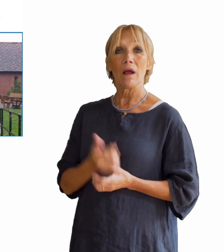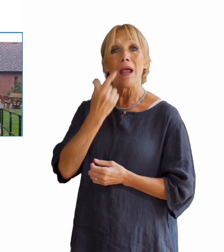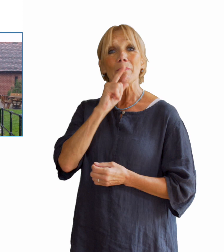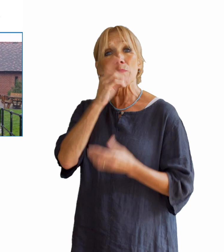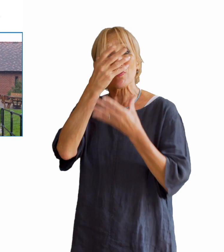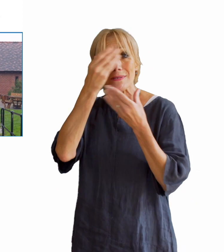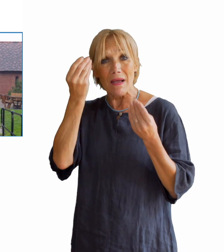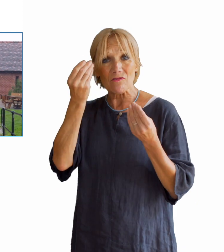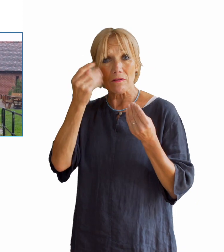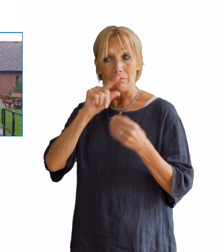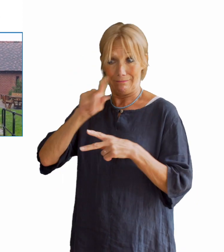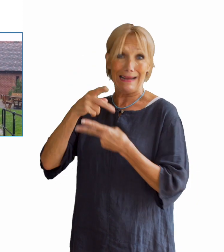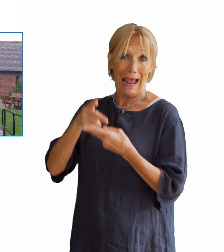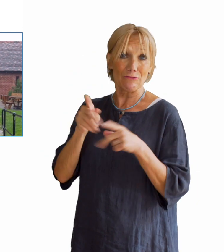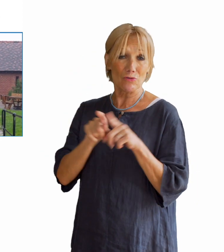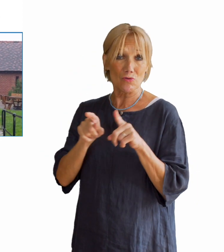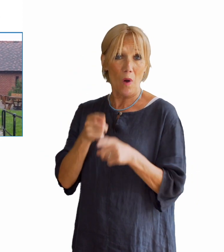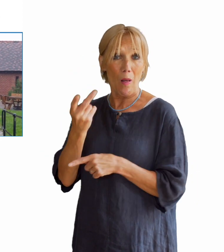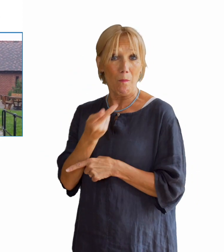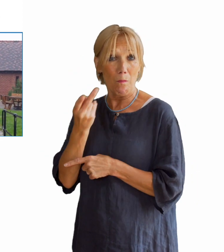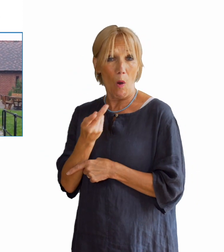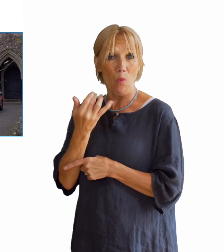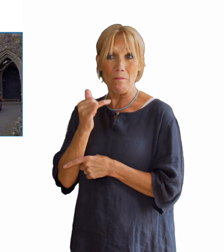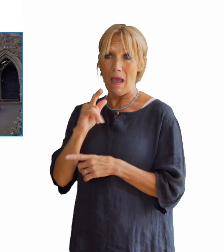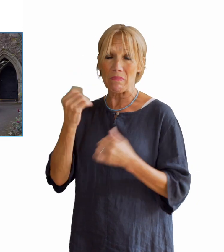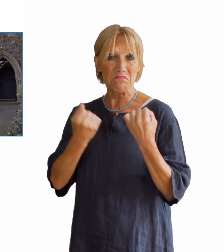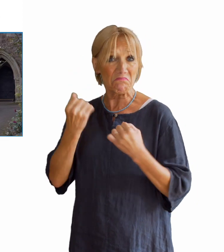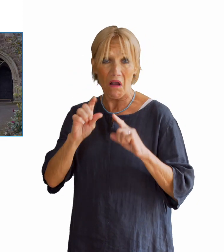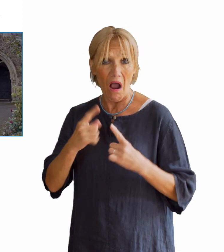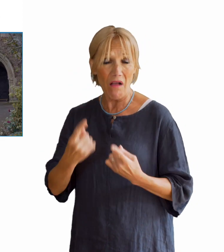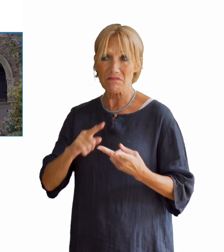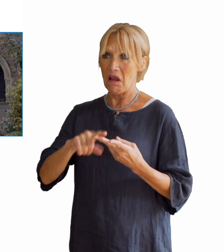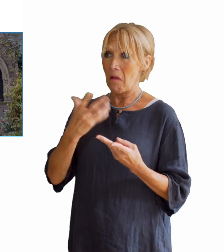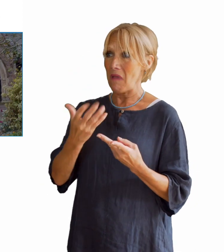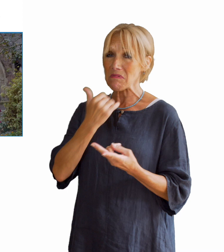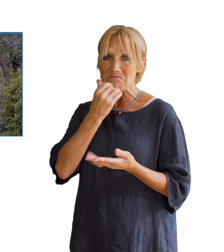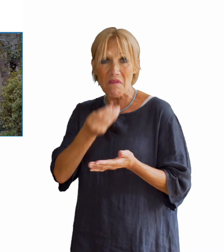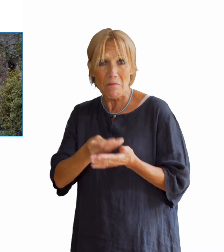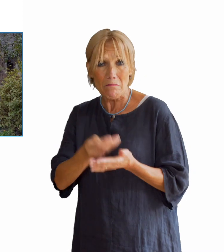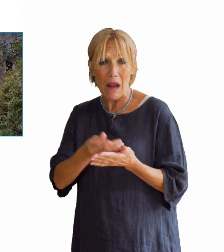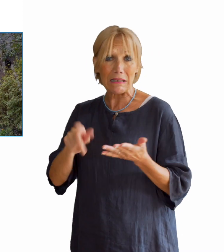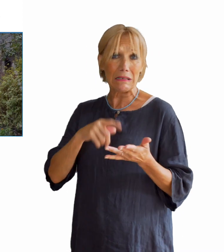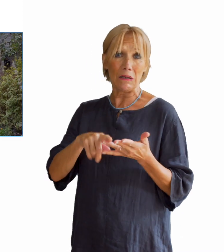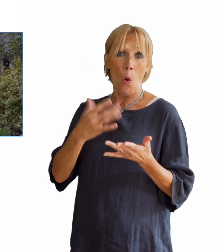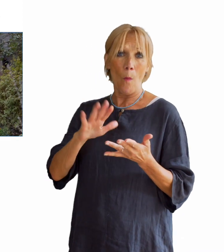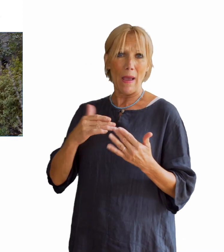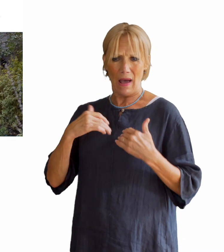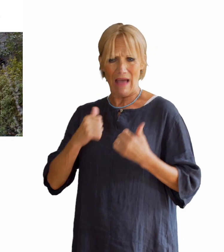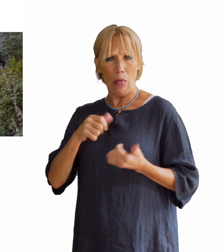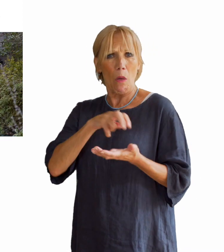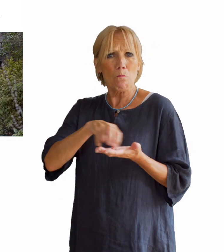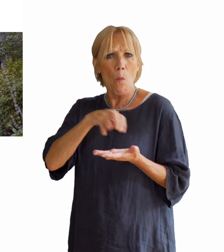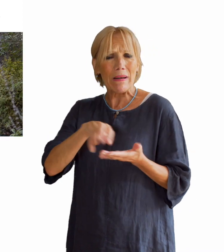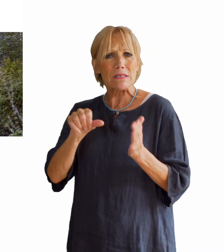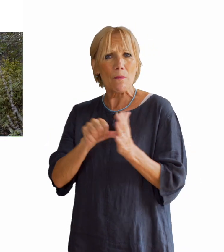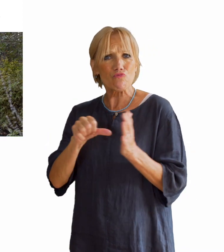with dementia and those that care for them might be unable to drive, they might be on a tight budget, or have health and mobility issues,